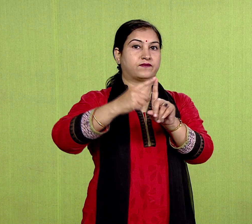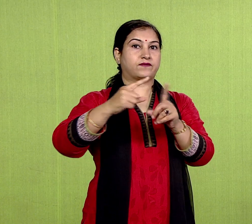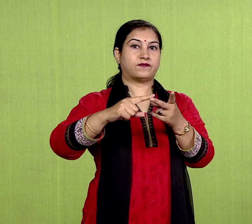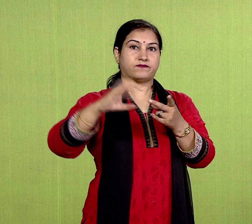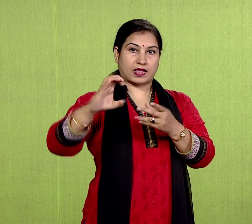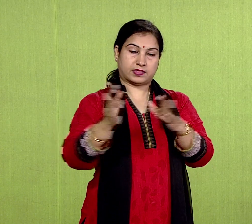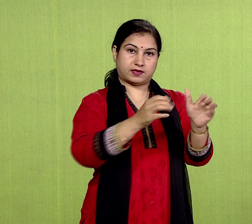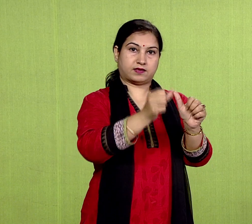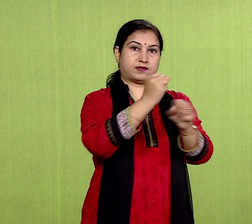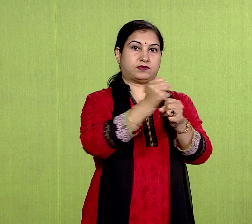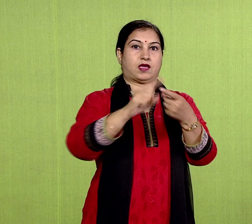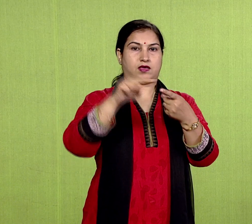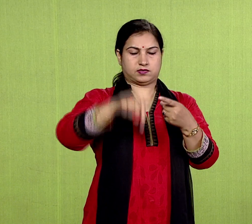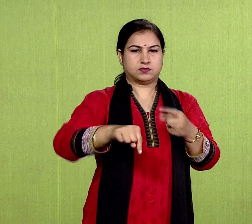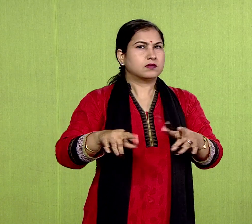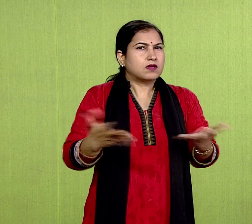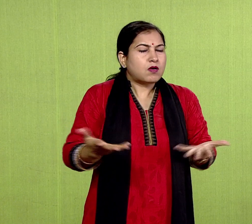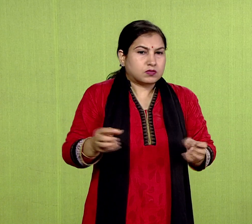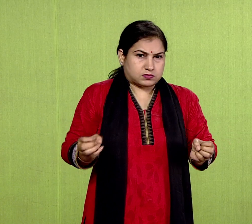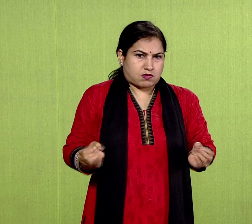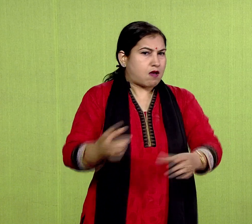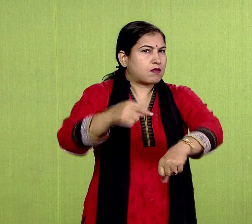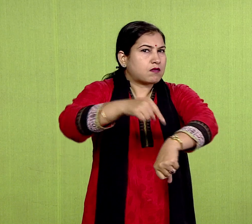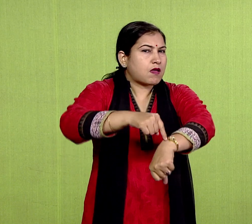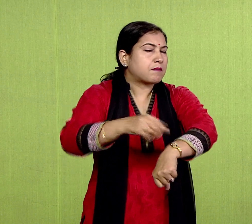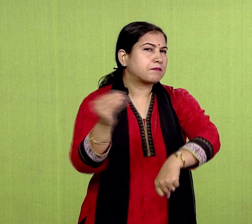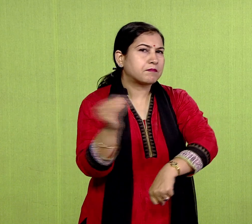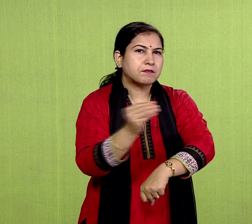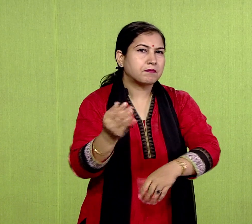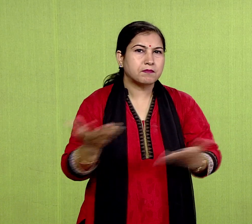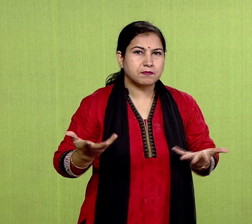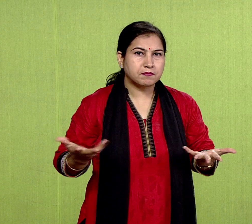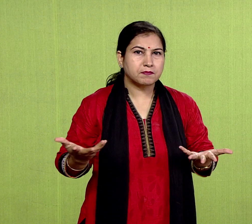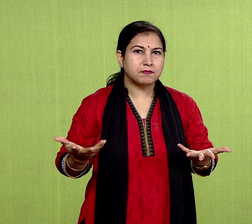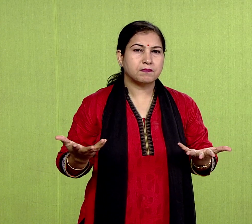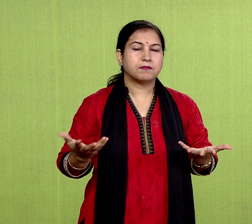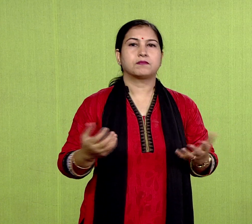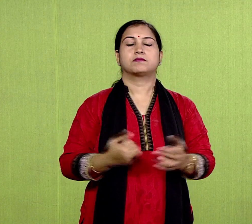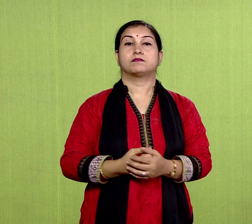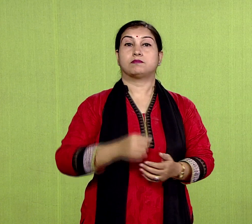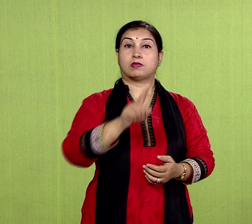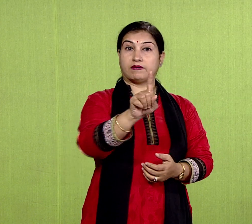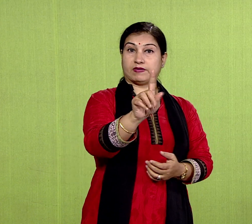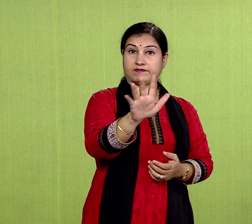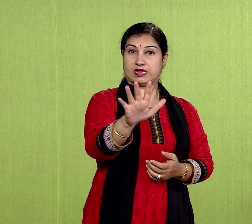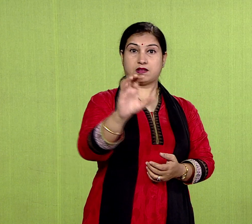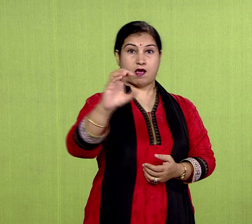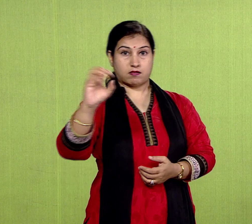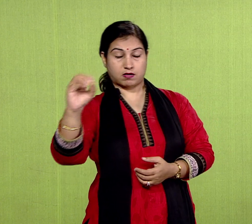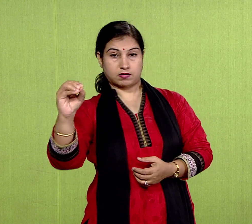The Vedic Age began around the time period 1500 BC.